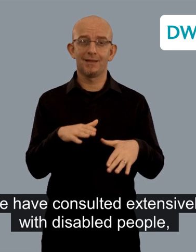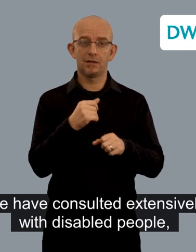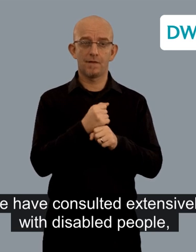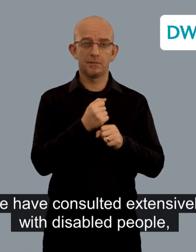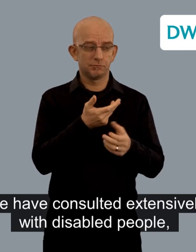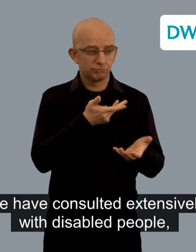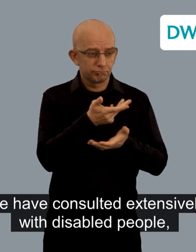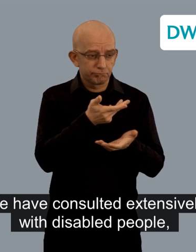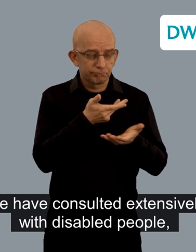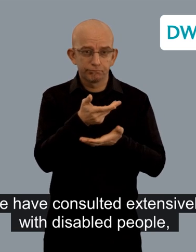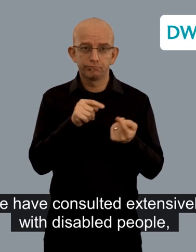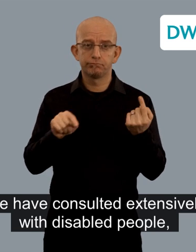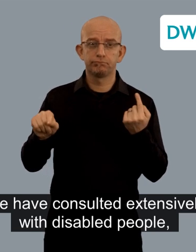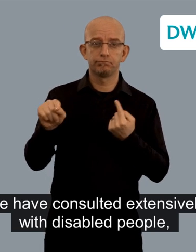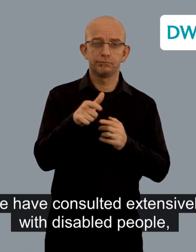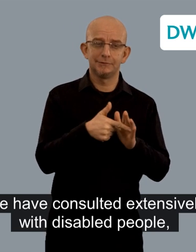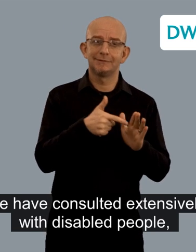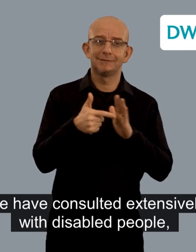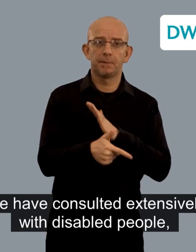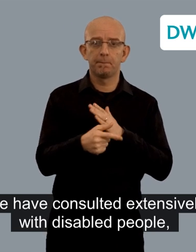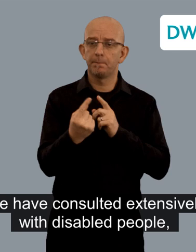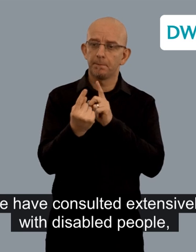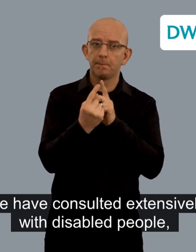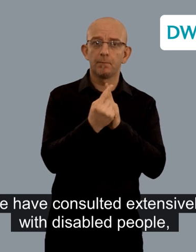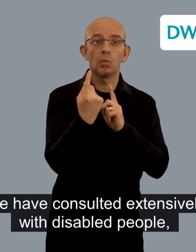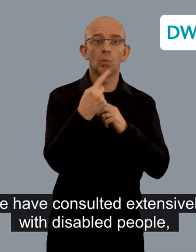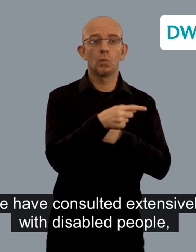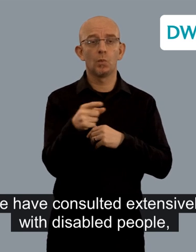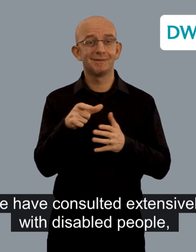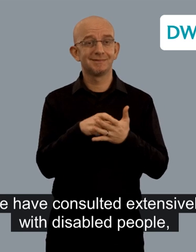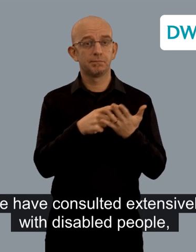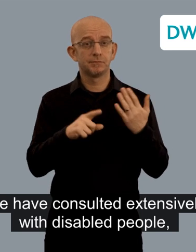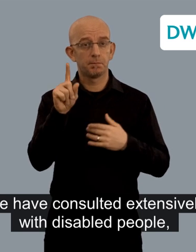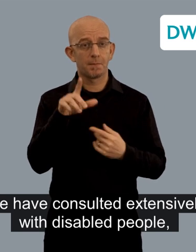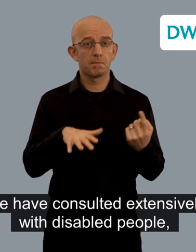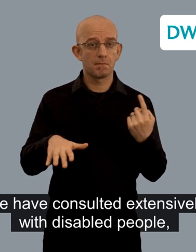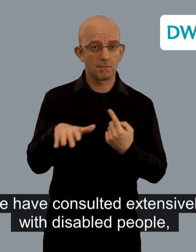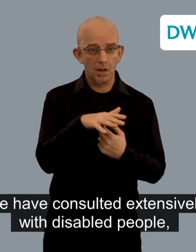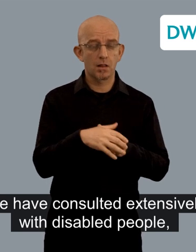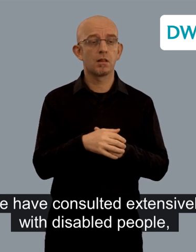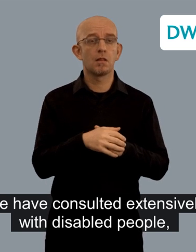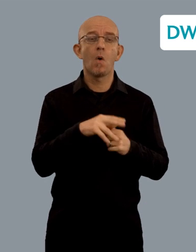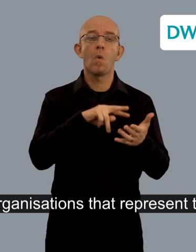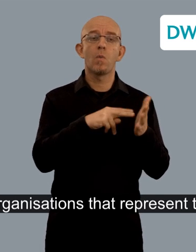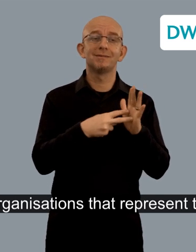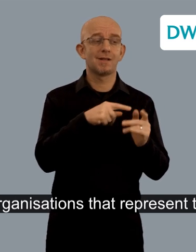We have consulted extensively with disabled people, the organisations that represent